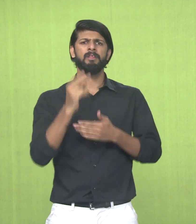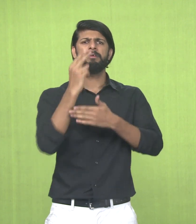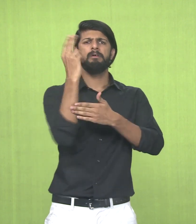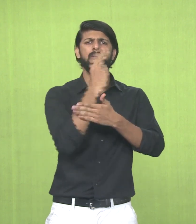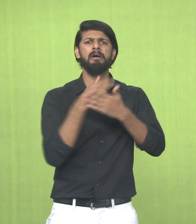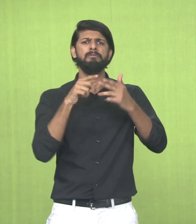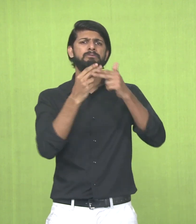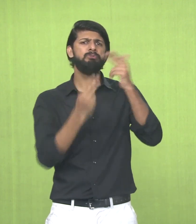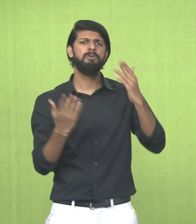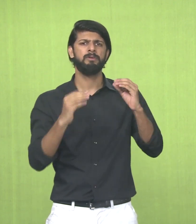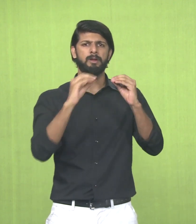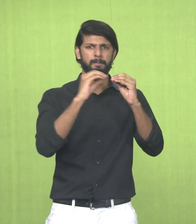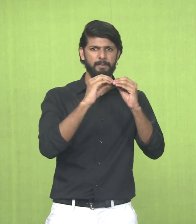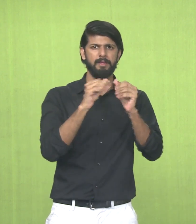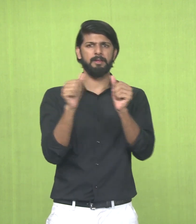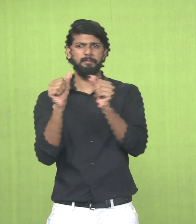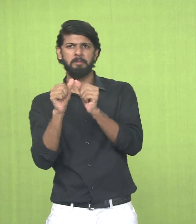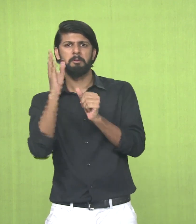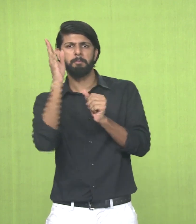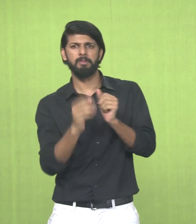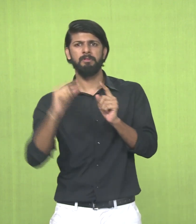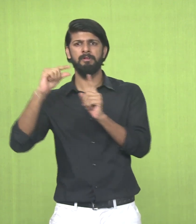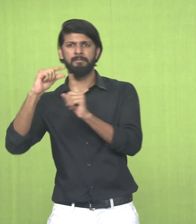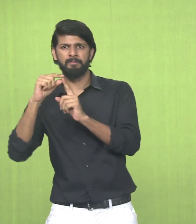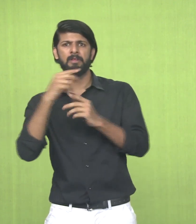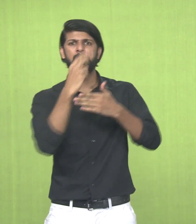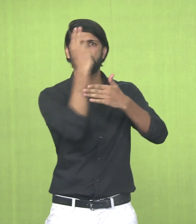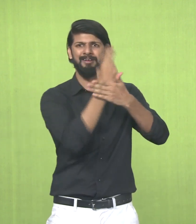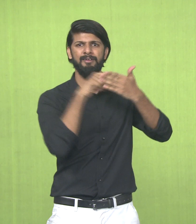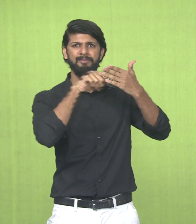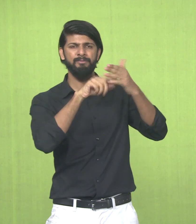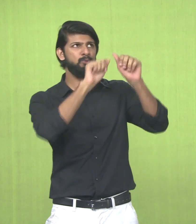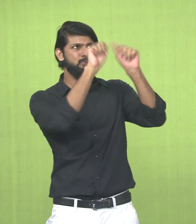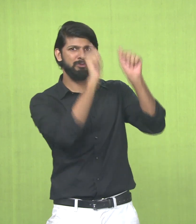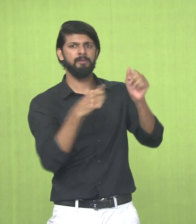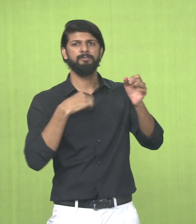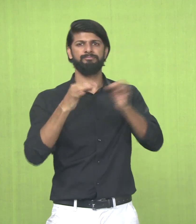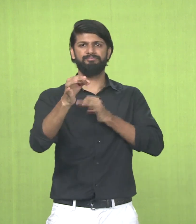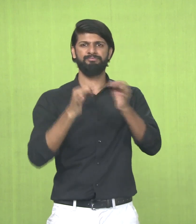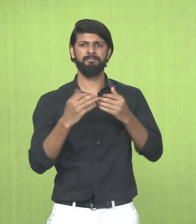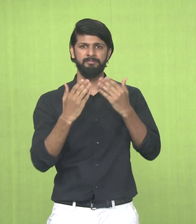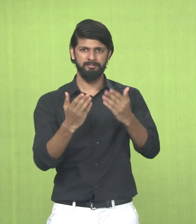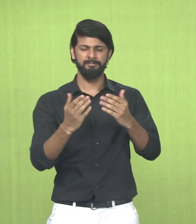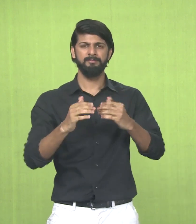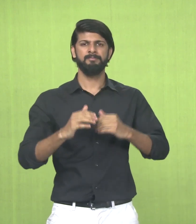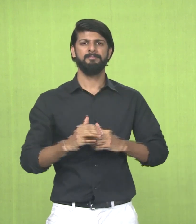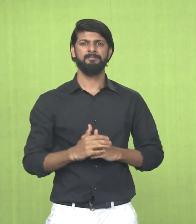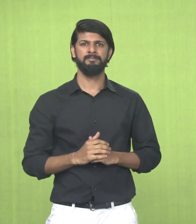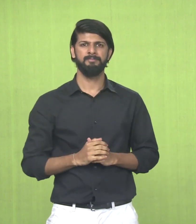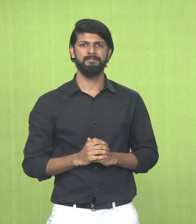This is lesson 3, part 2. Now we learn about the first painting inside Ajanta caves, Bodhisattva Avalokiteswara or the